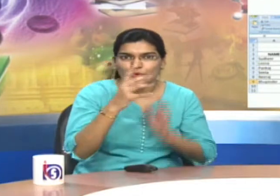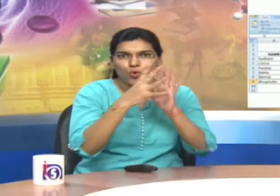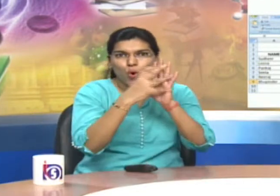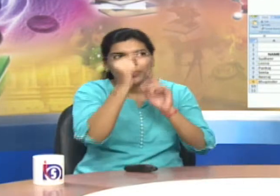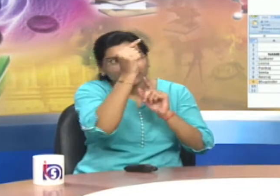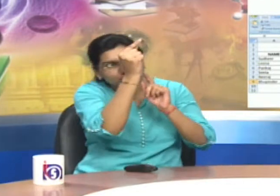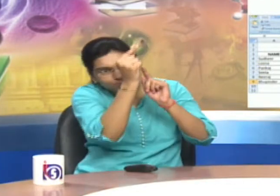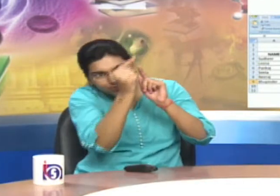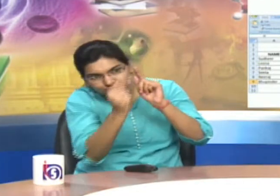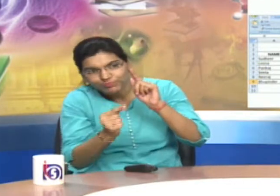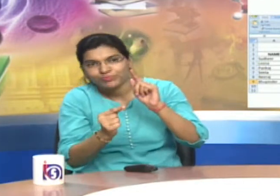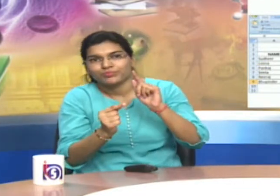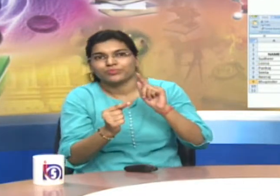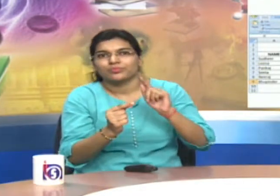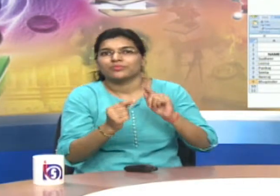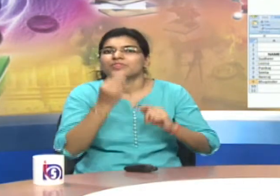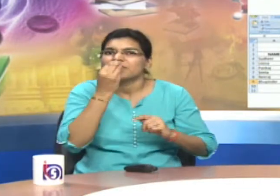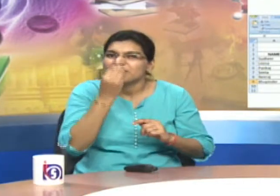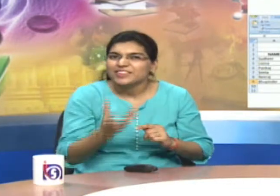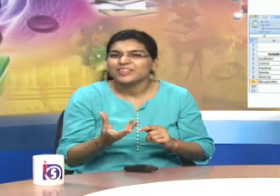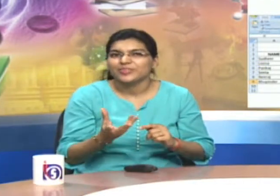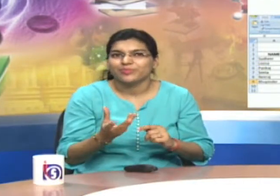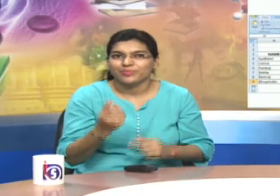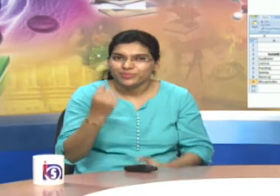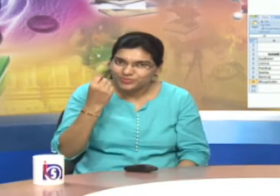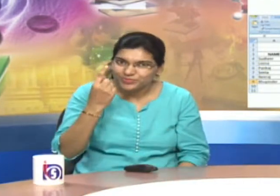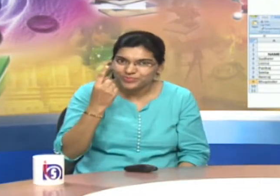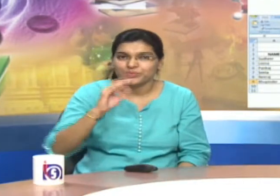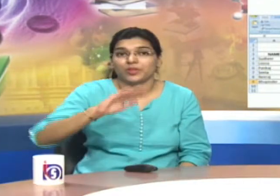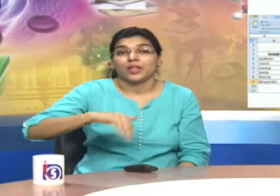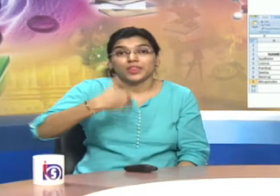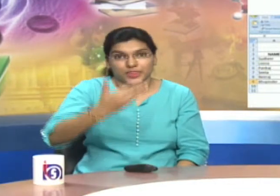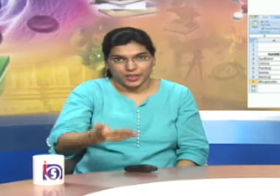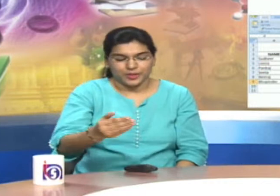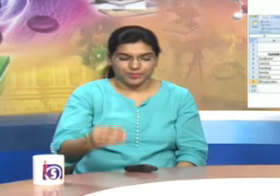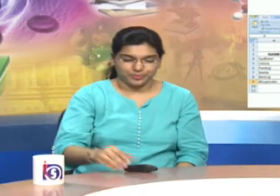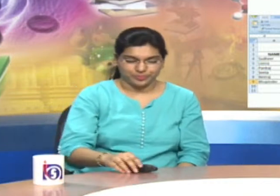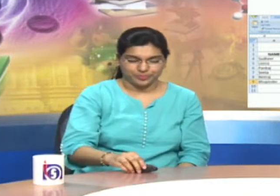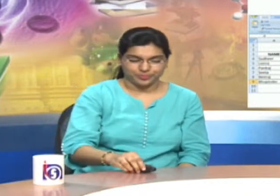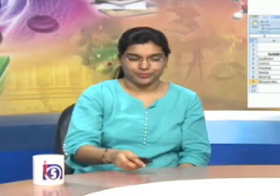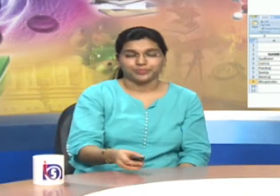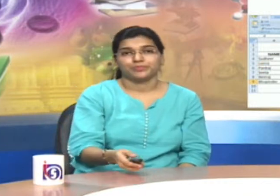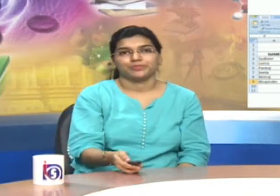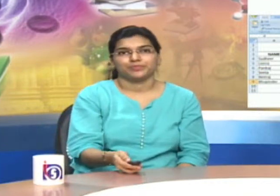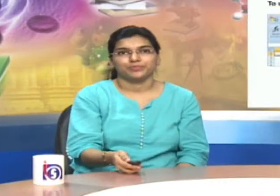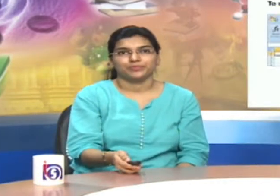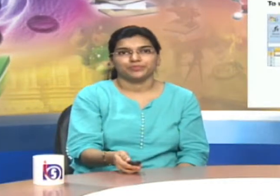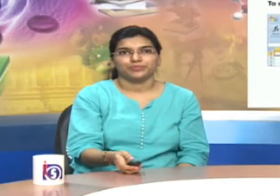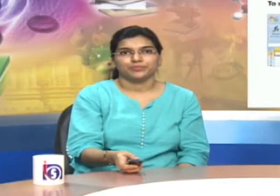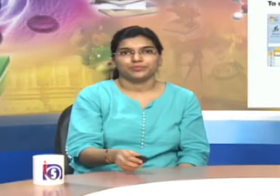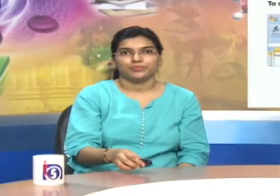We can copy the formula by selecting this. So this is also very easy.